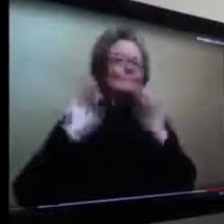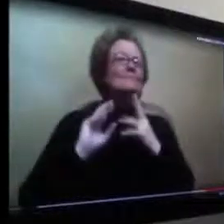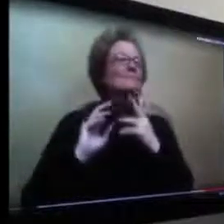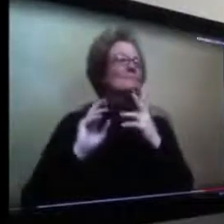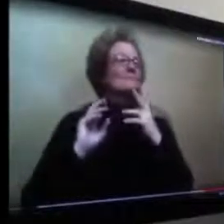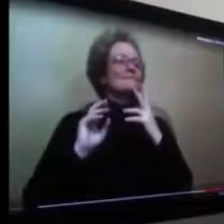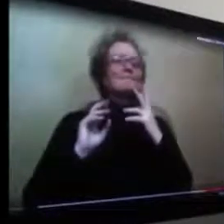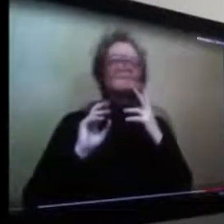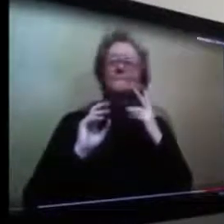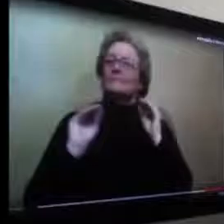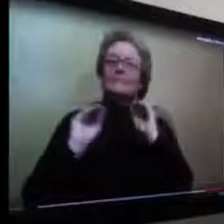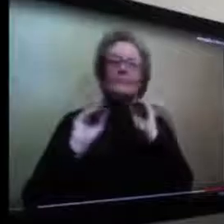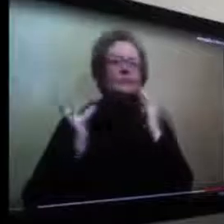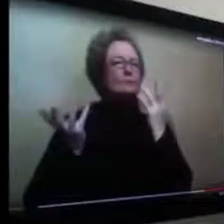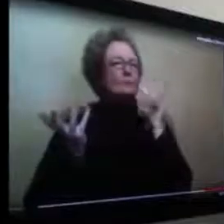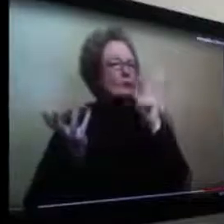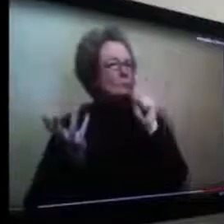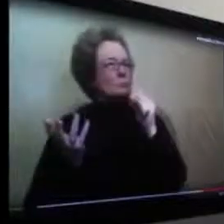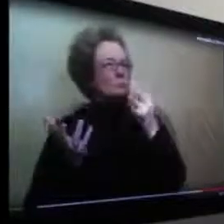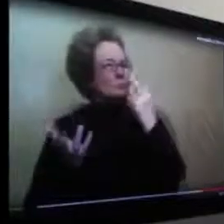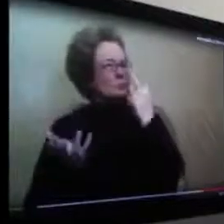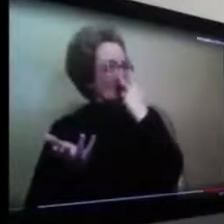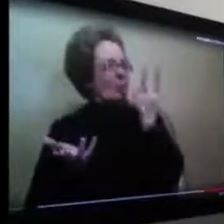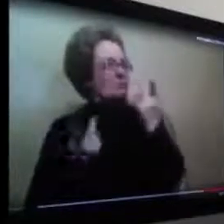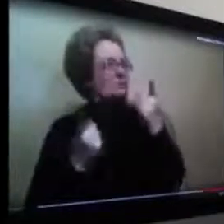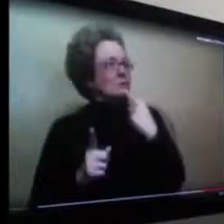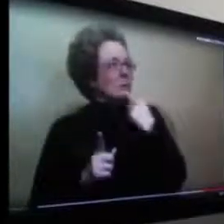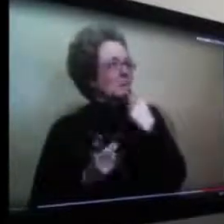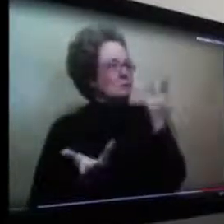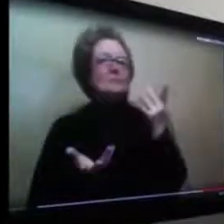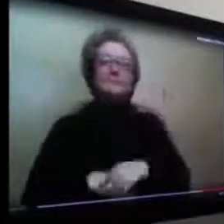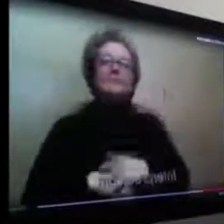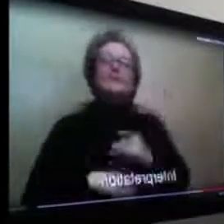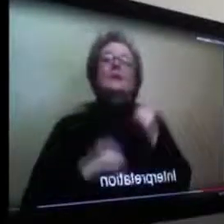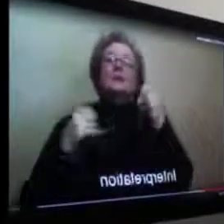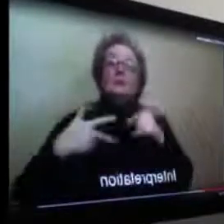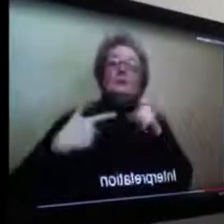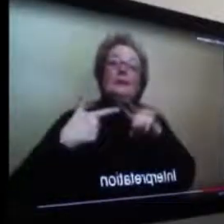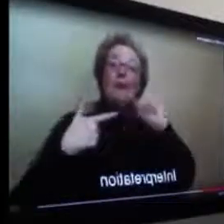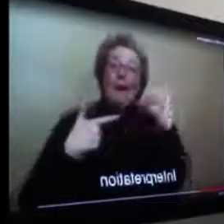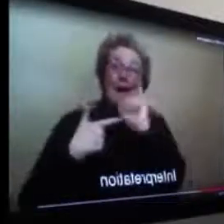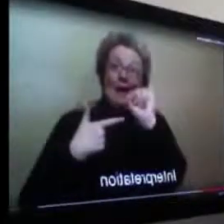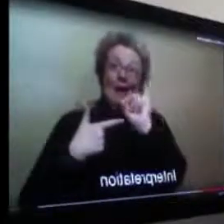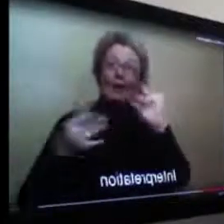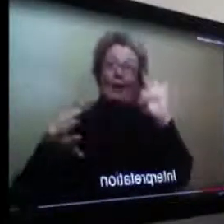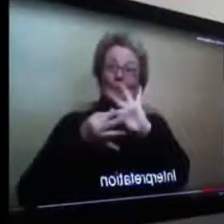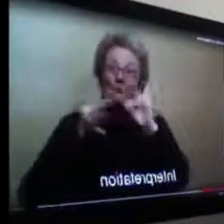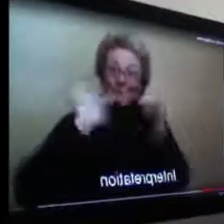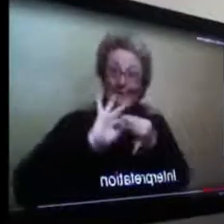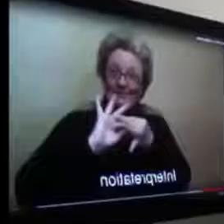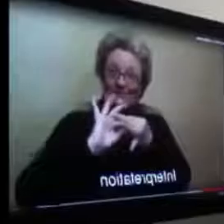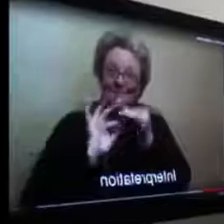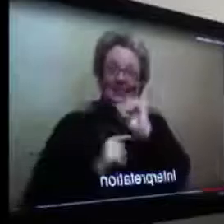mean do not use any emotional words, just what you saw. So the next